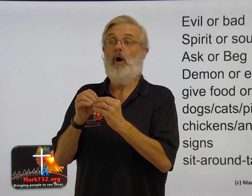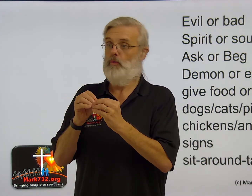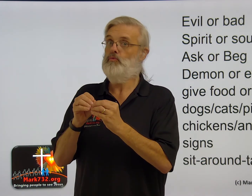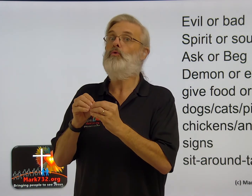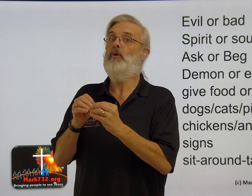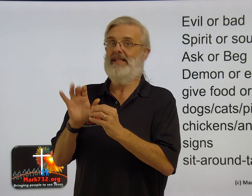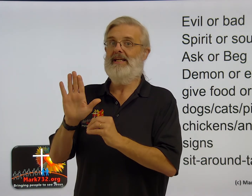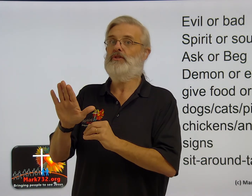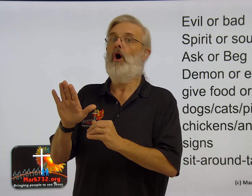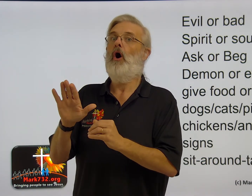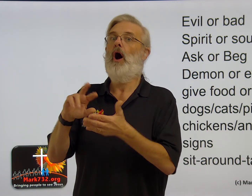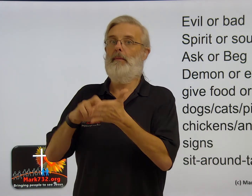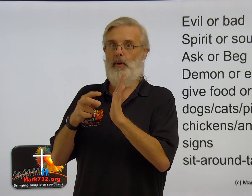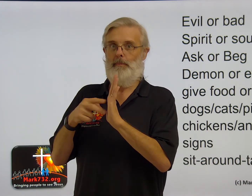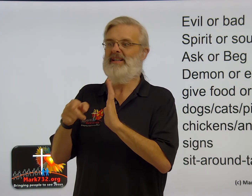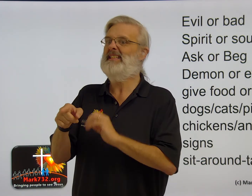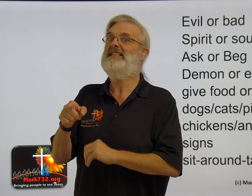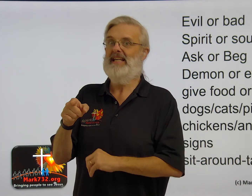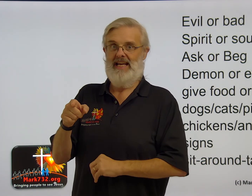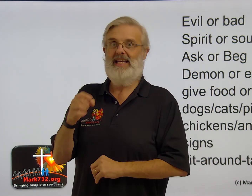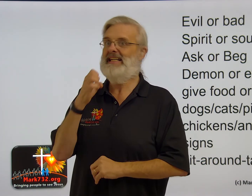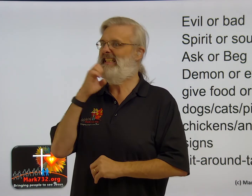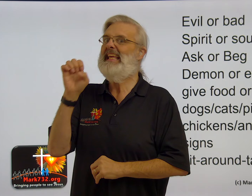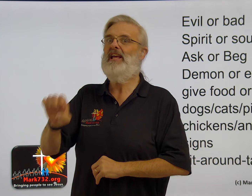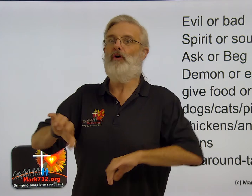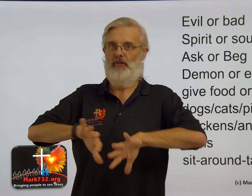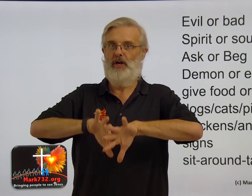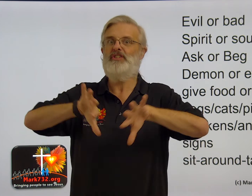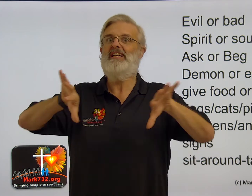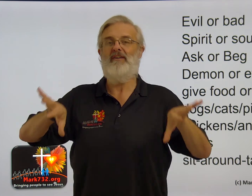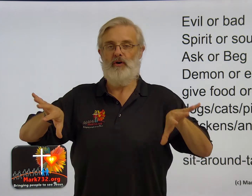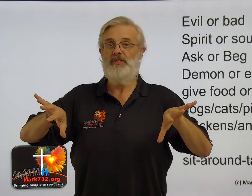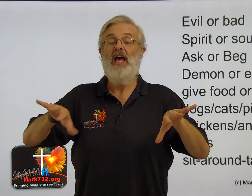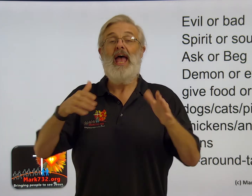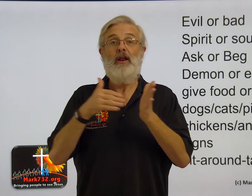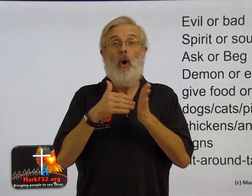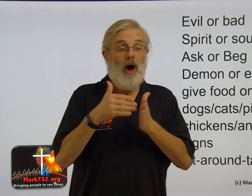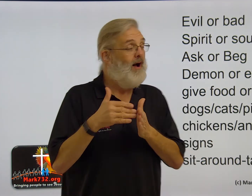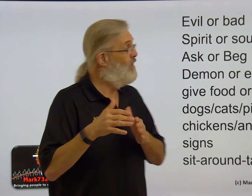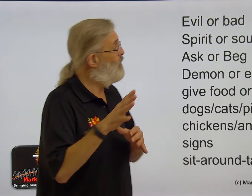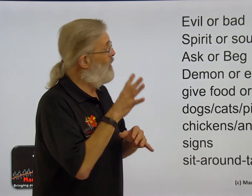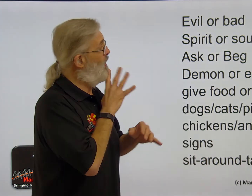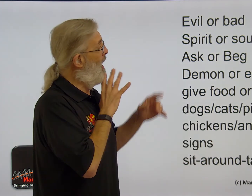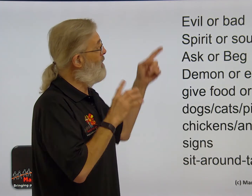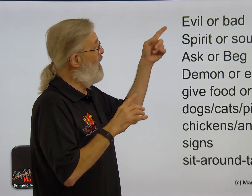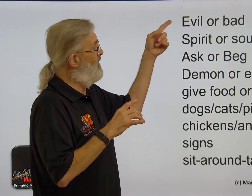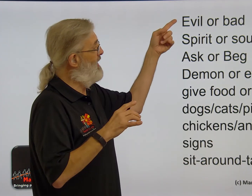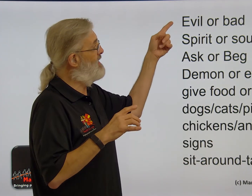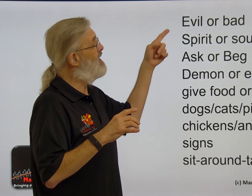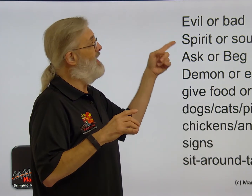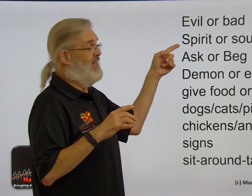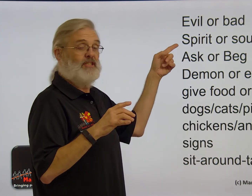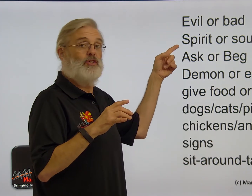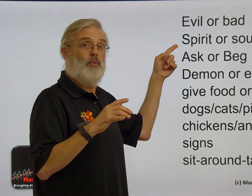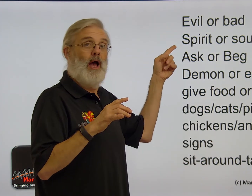it's on purpose it's it's evil there's a difference and often when we talk about this this is why we